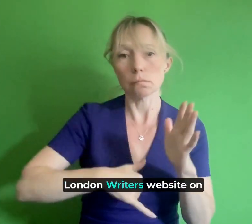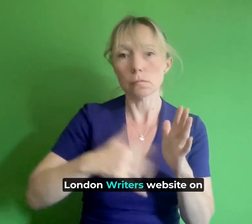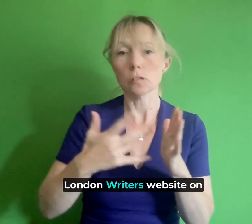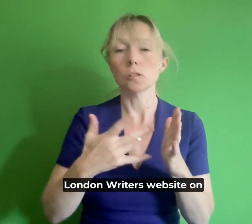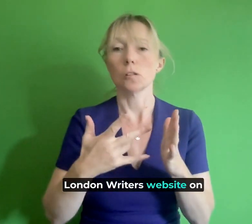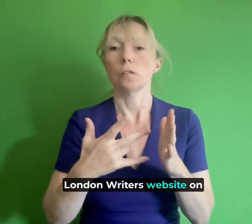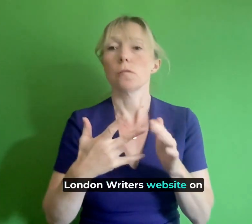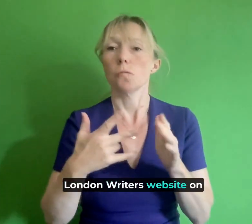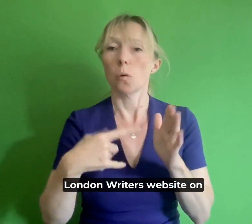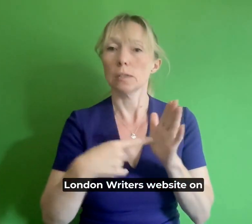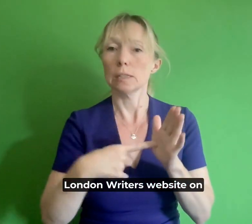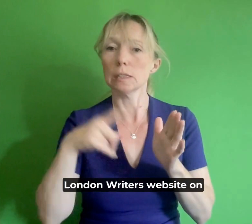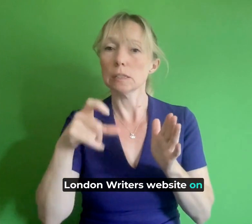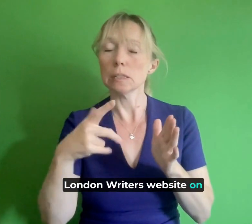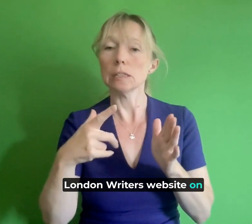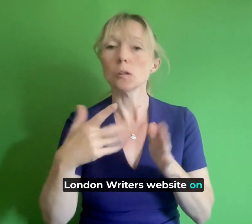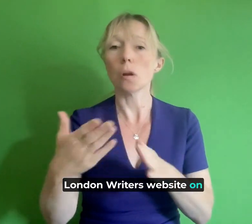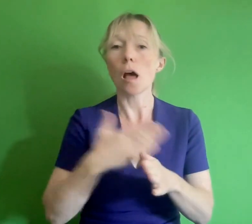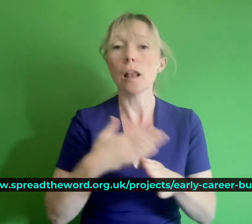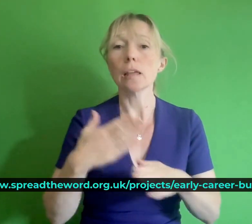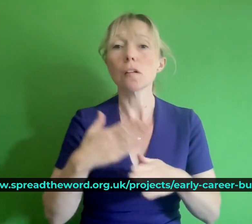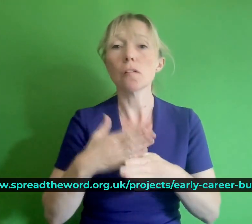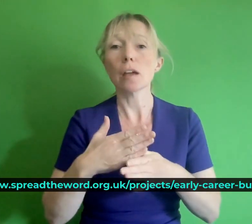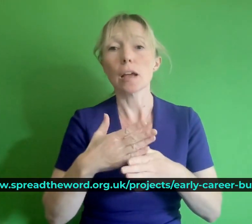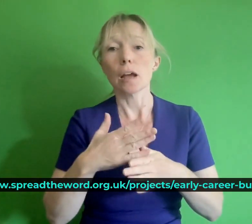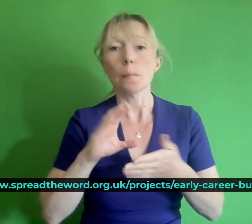Writers website on